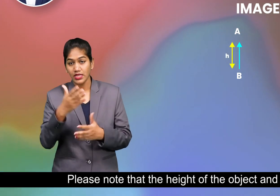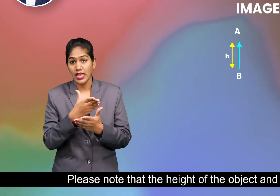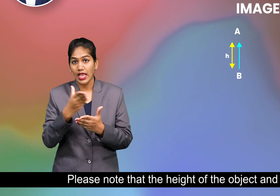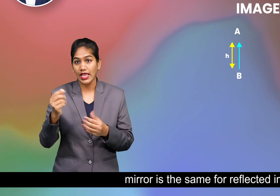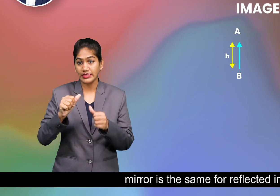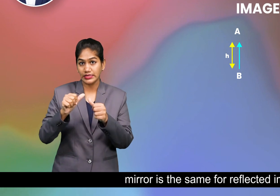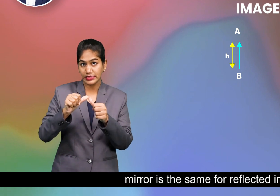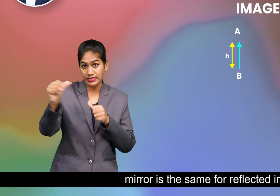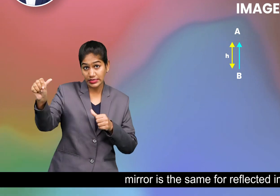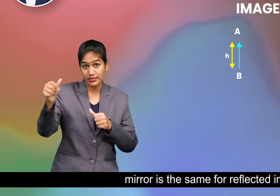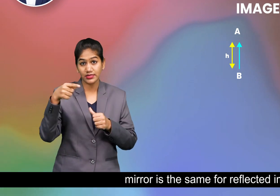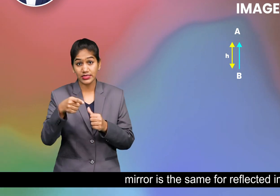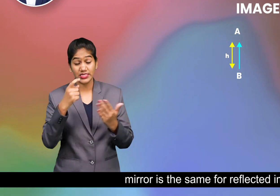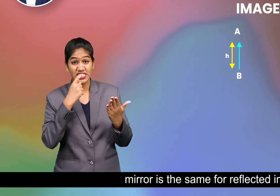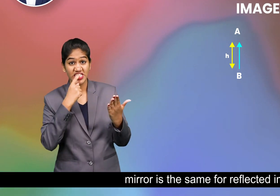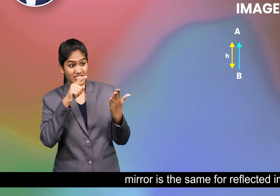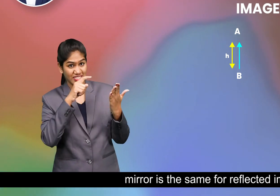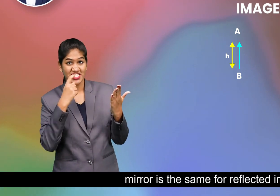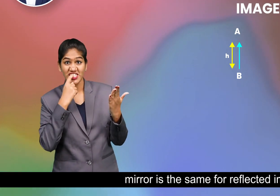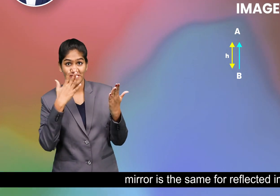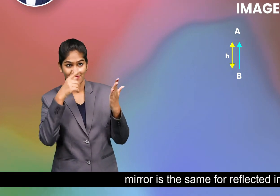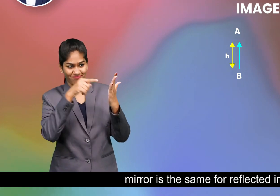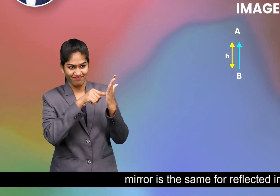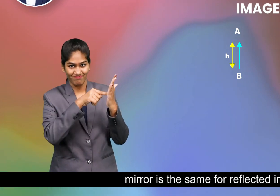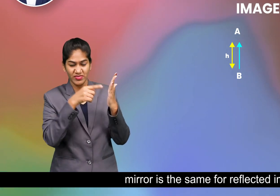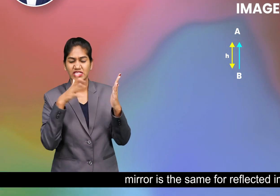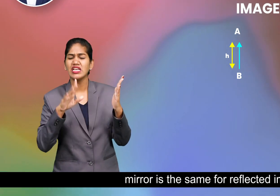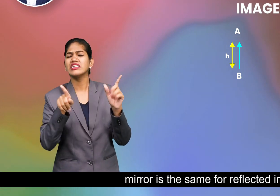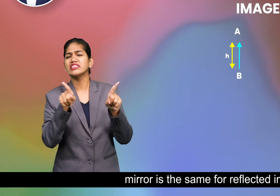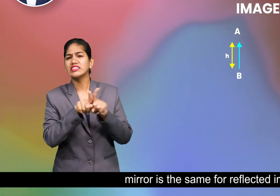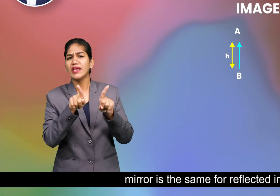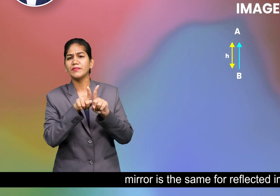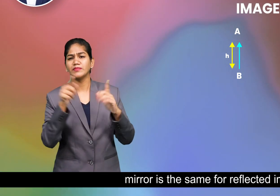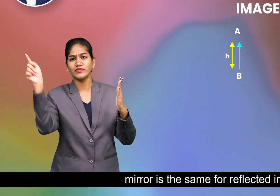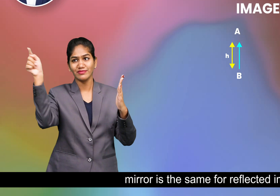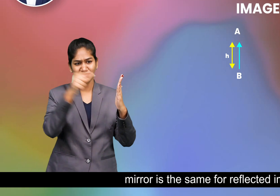distance from the mirror is the same for reflected image.